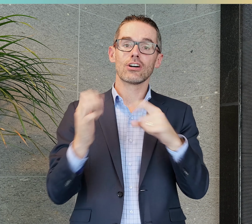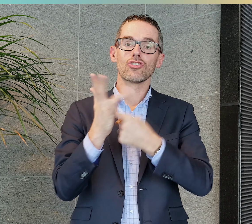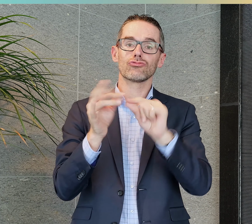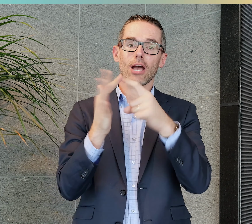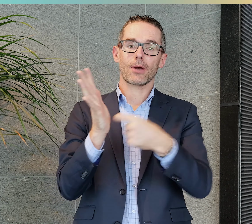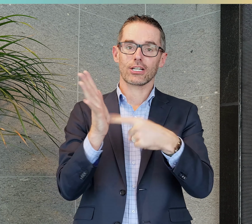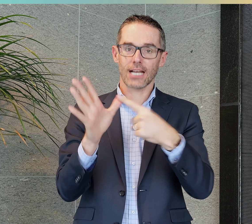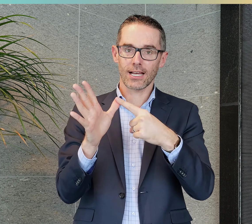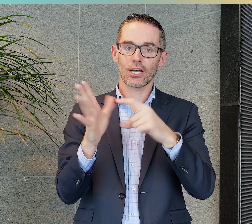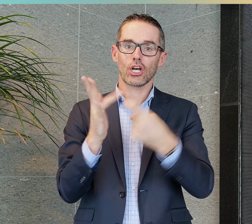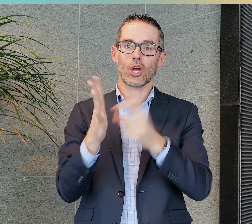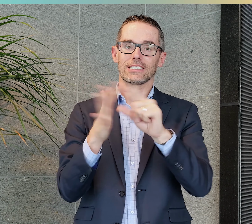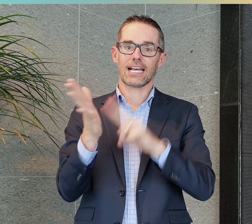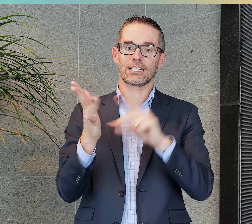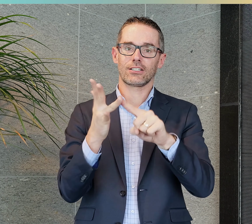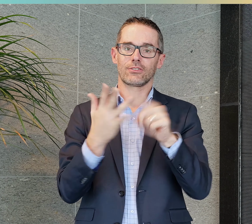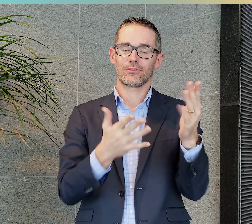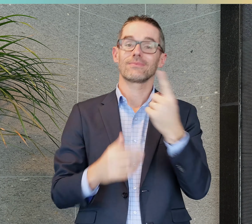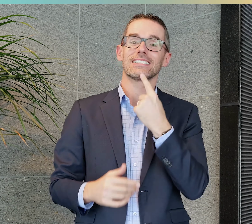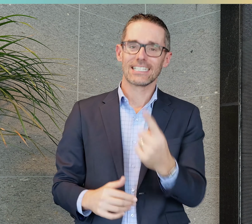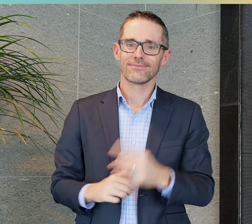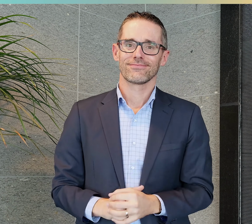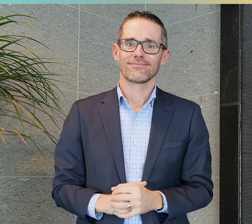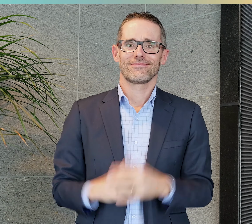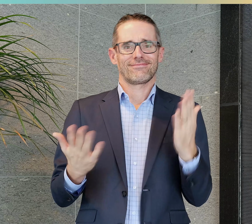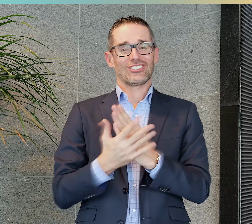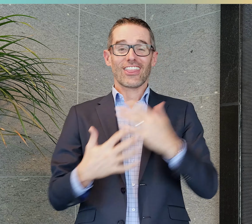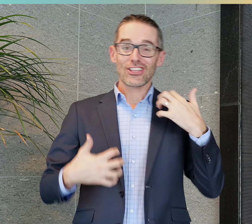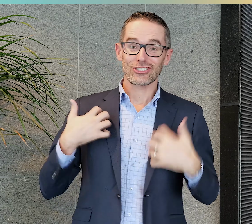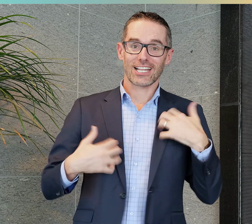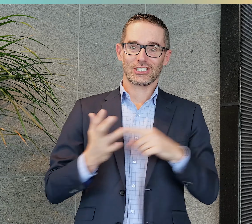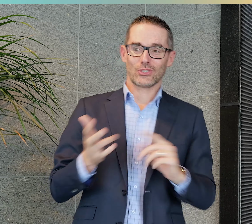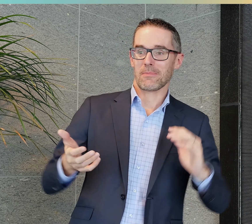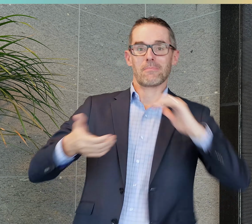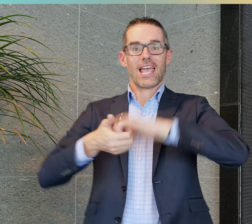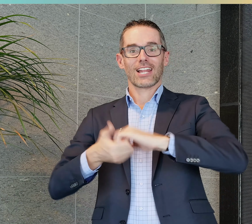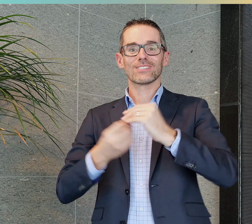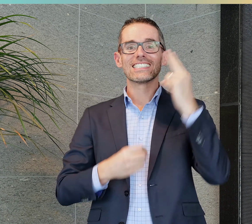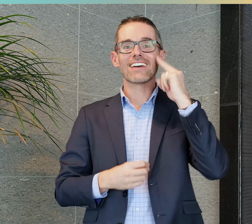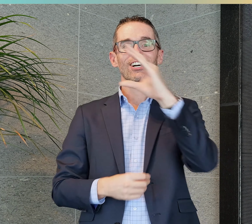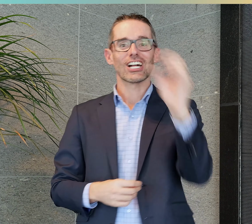Gallaudet President Roberta Cornendo says she's thrilled to partner with Deaf Connect.